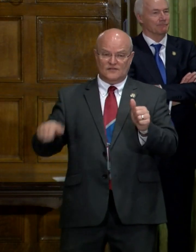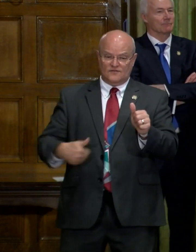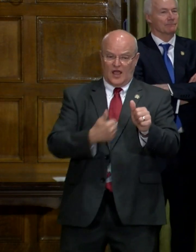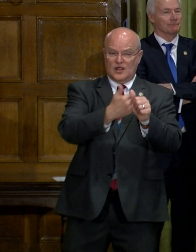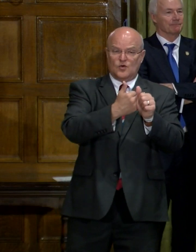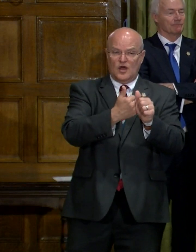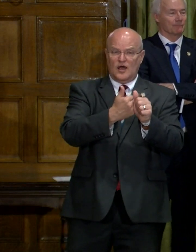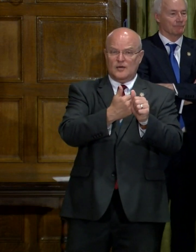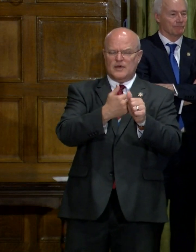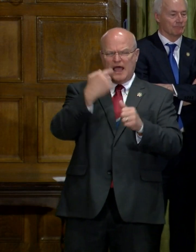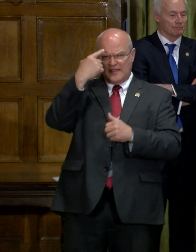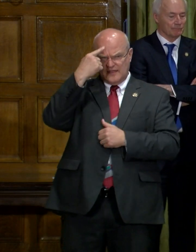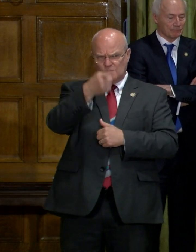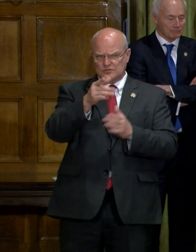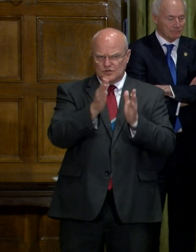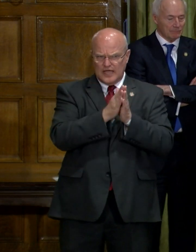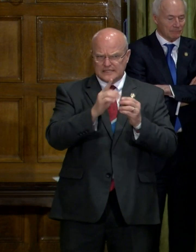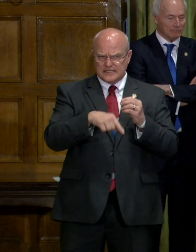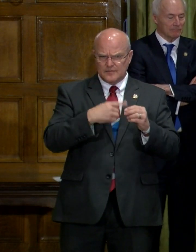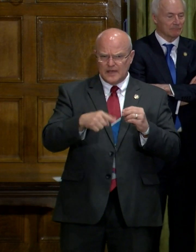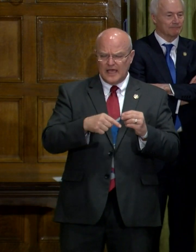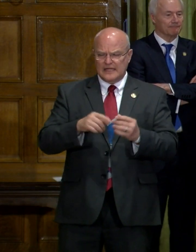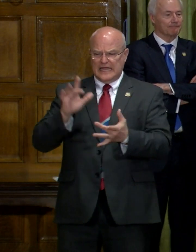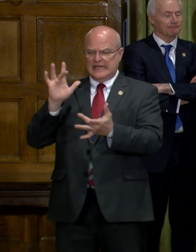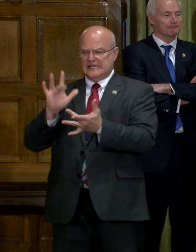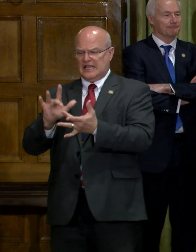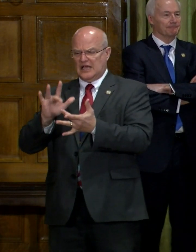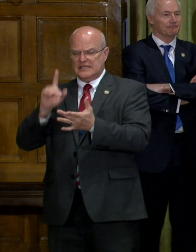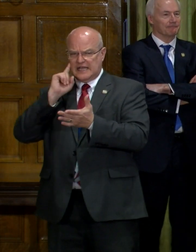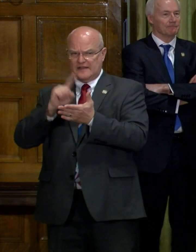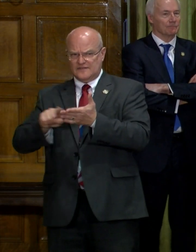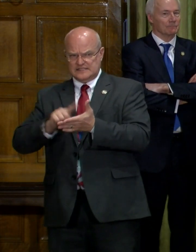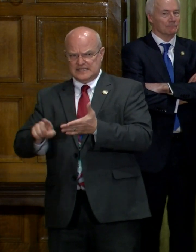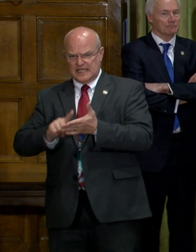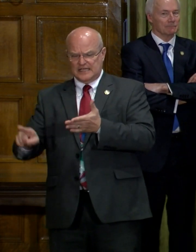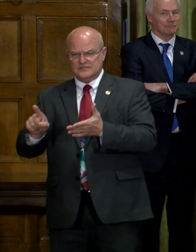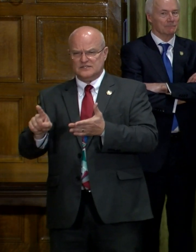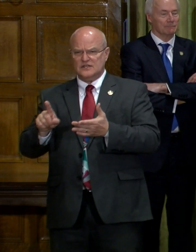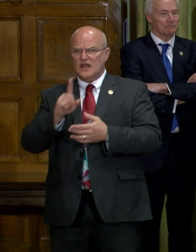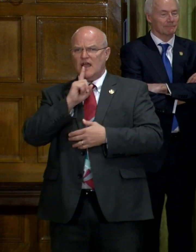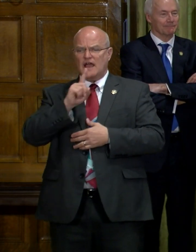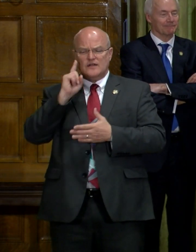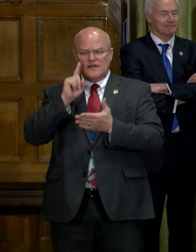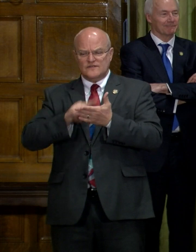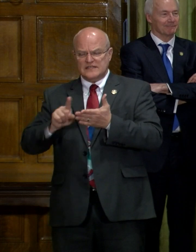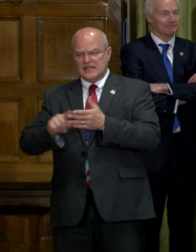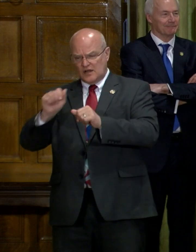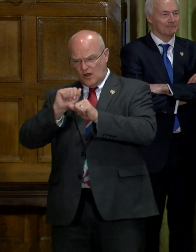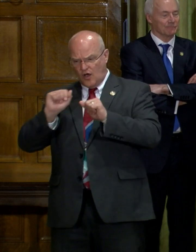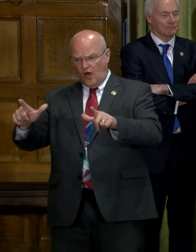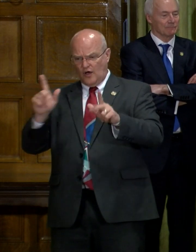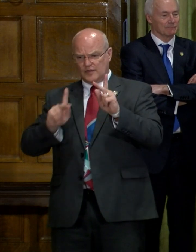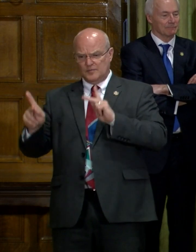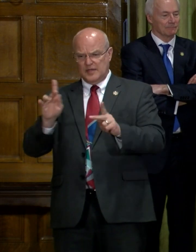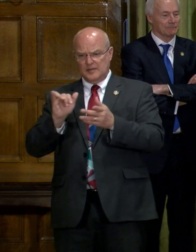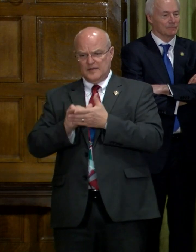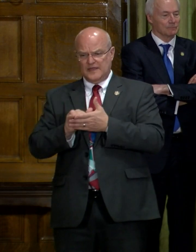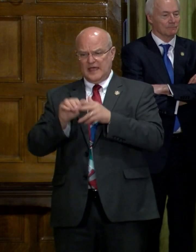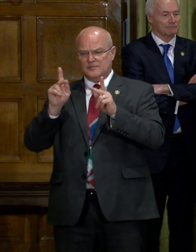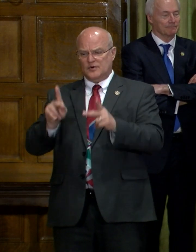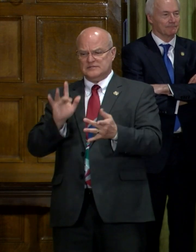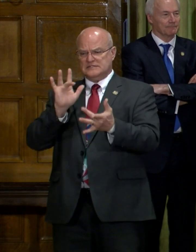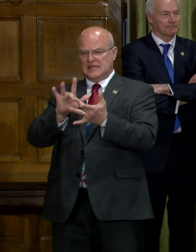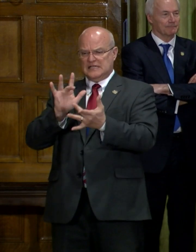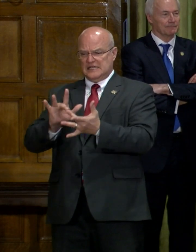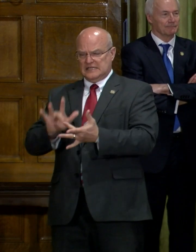follow-up, which is, I think, what you were asking about, and contact investigation, which is actually investigating all the people that that individual may have